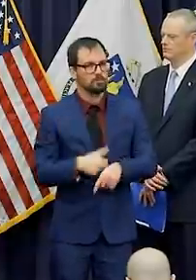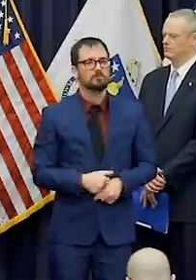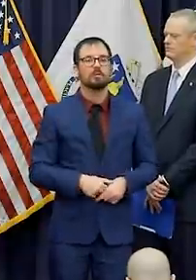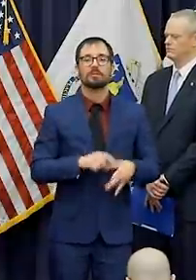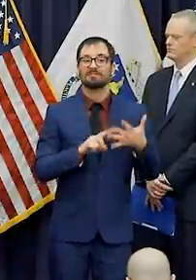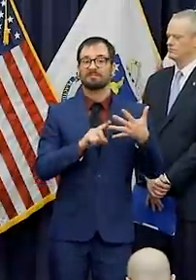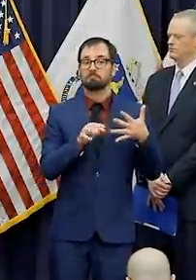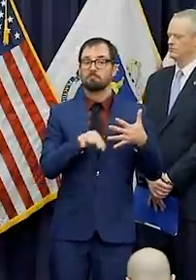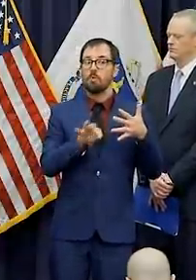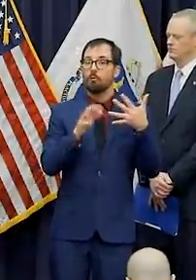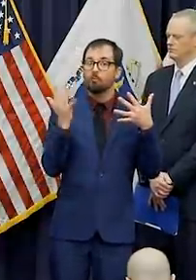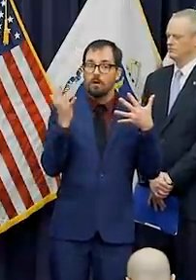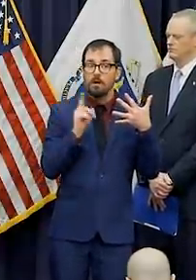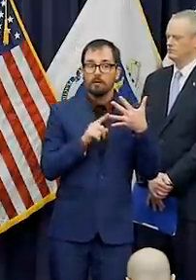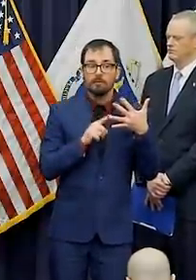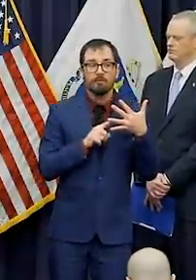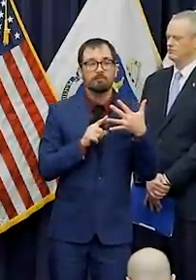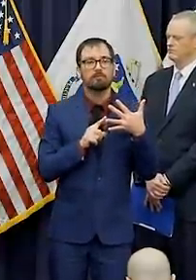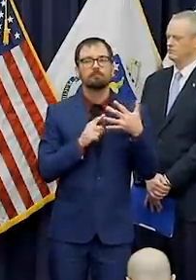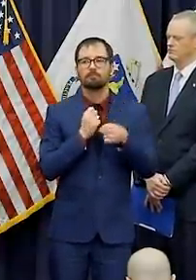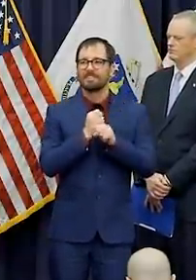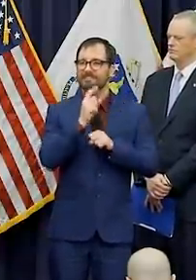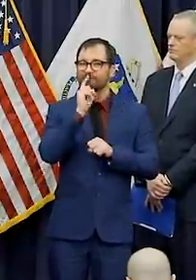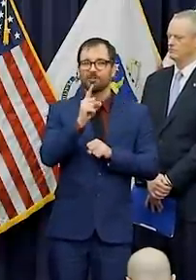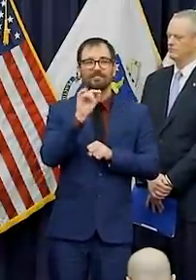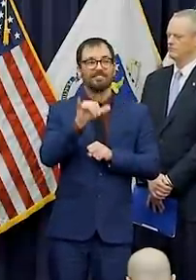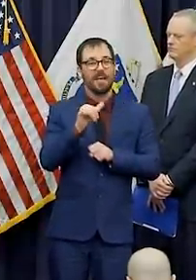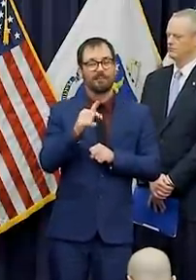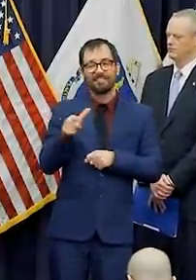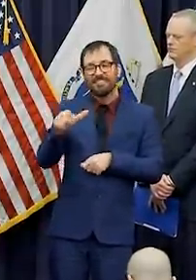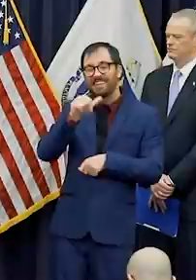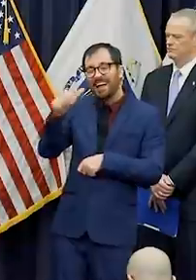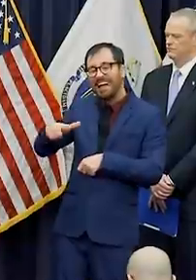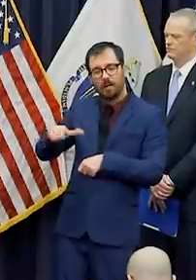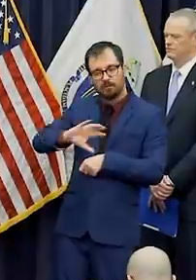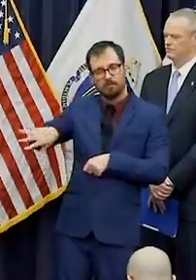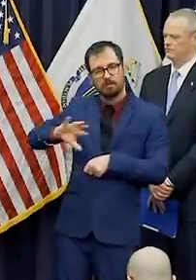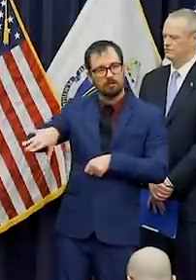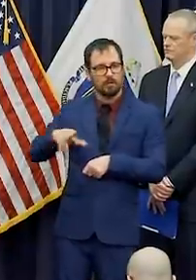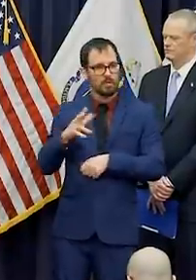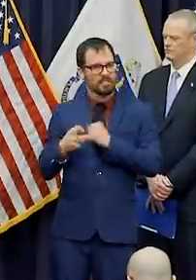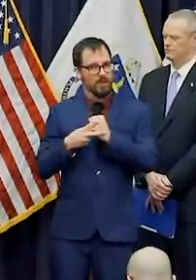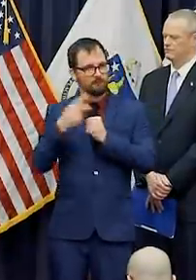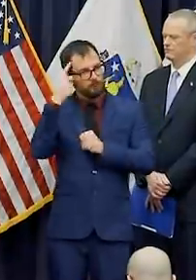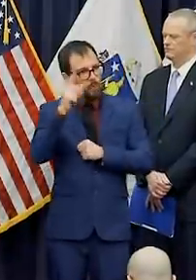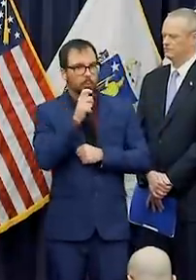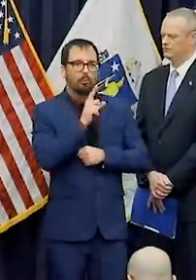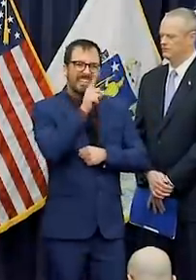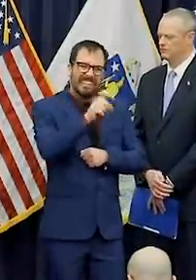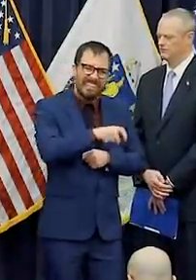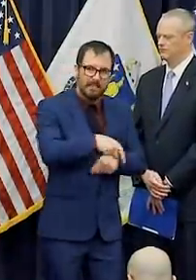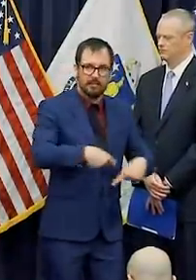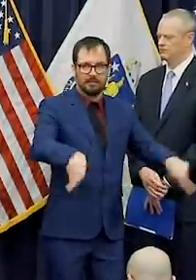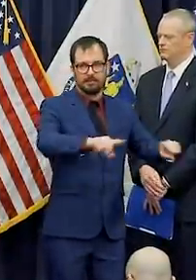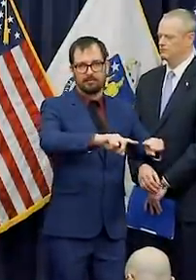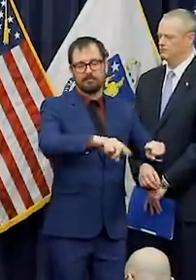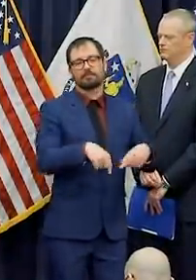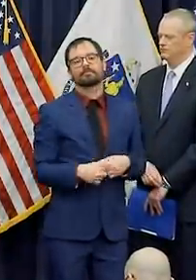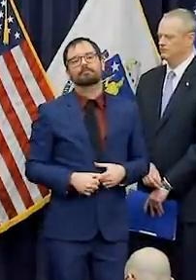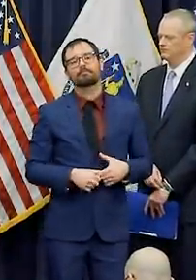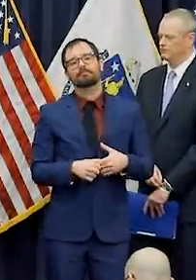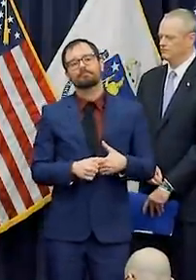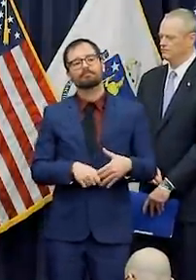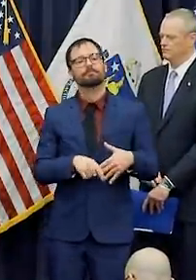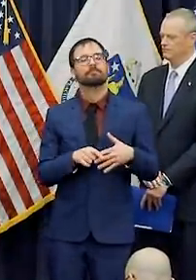with COVID-19 should they require medical attention or hospitalization. It also further conserves personal